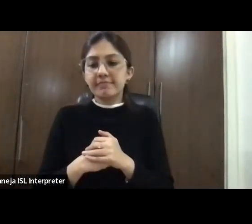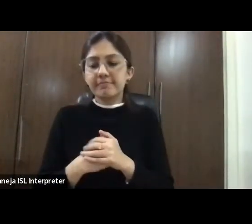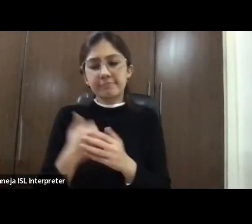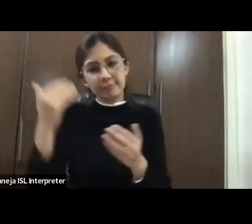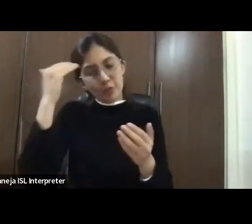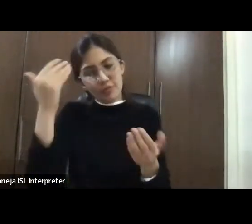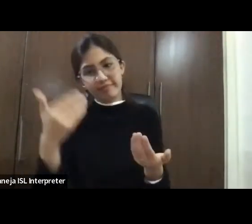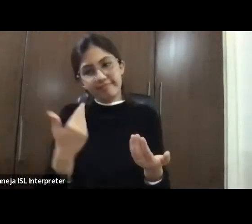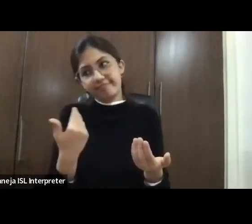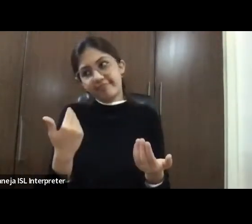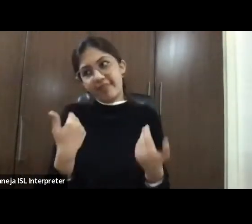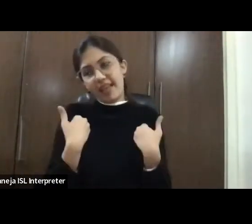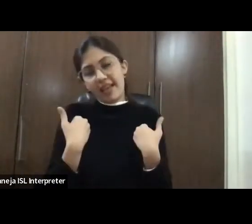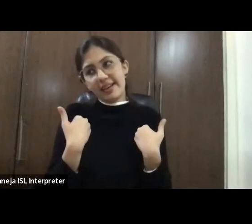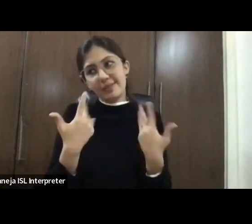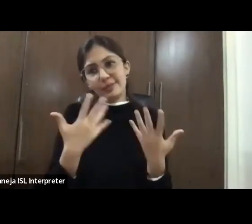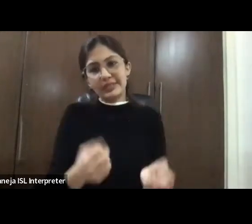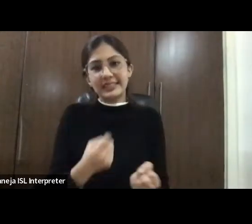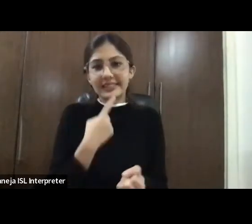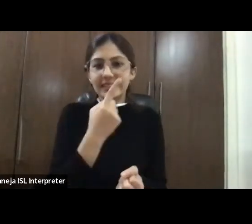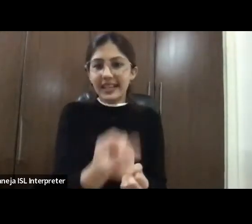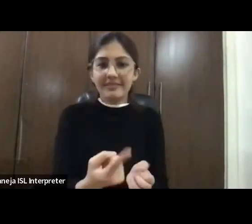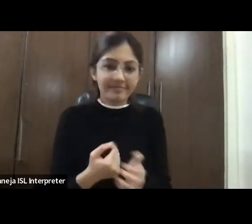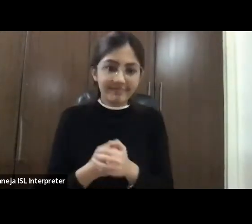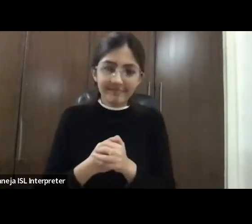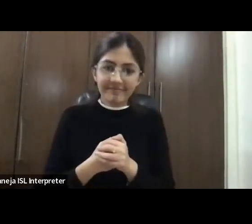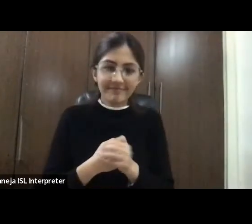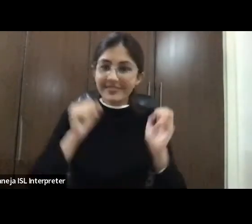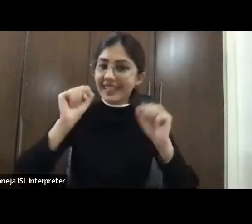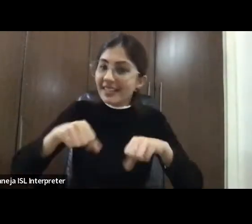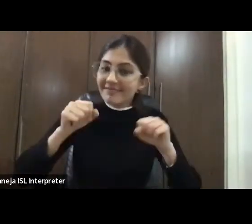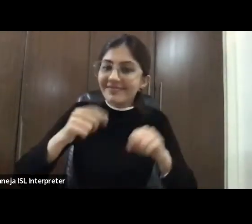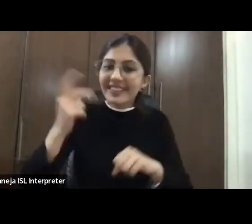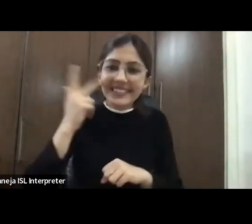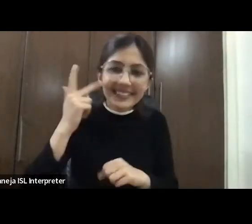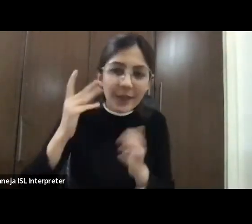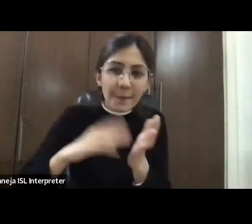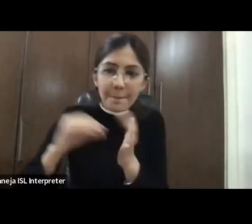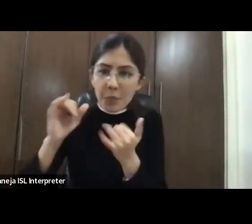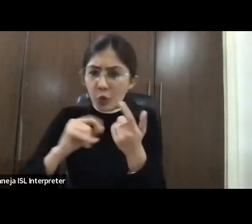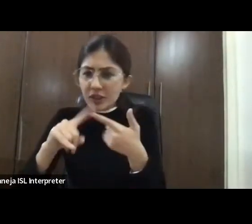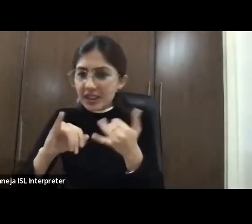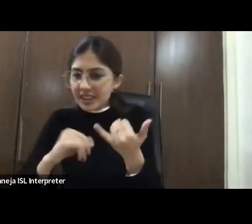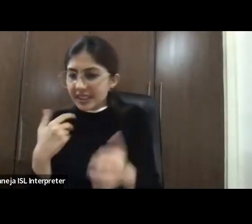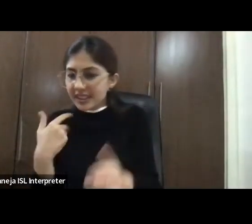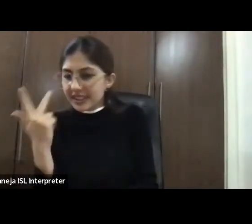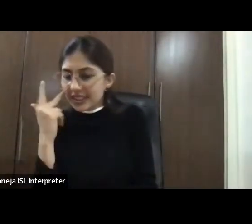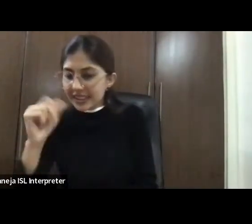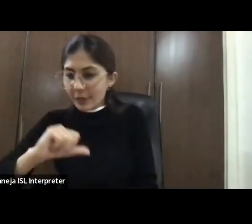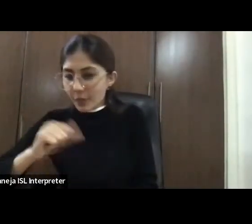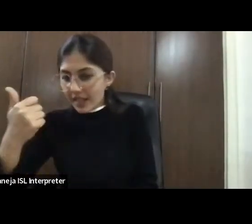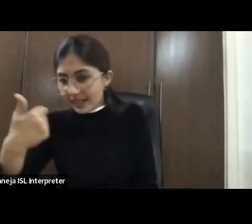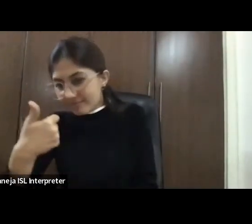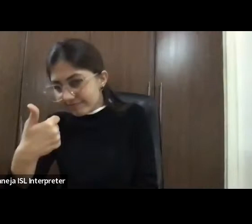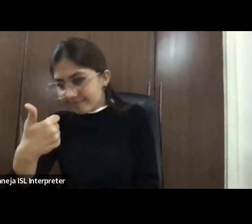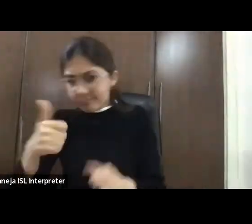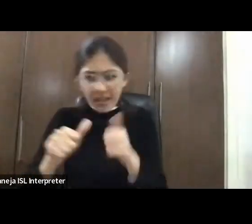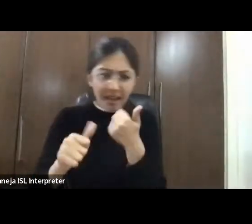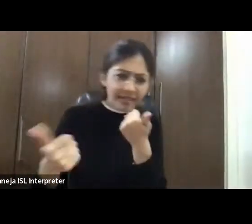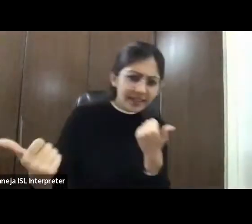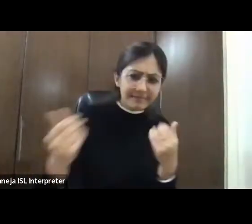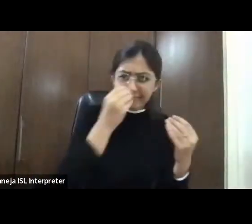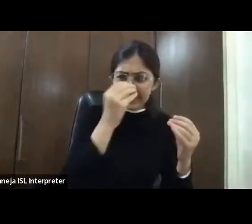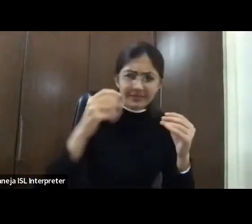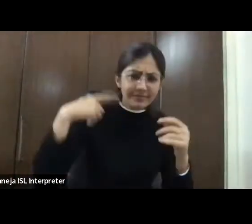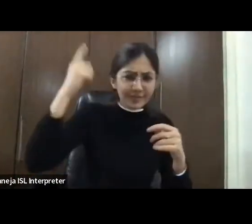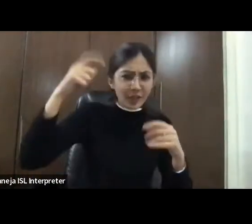must say that, yes, I can see Abraham Moses there. If there are other jury members, then, please